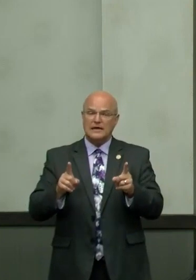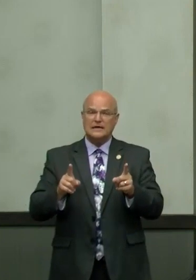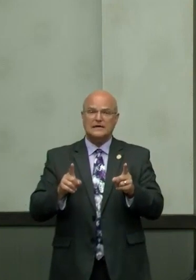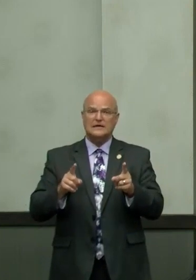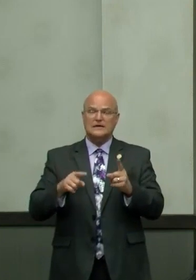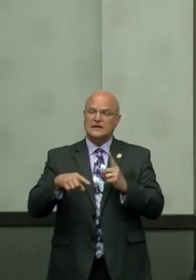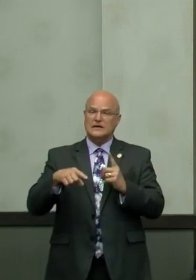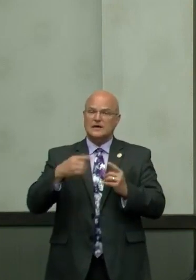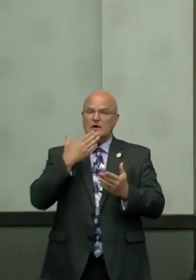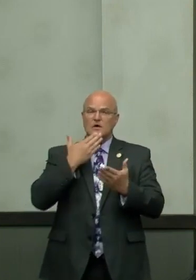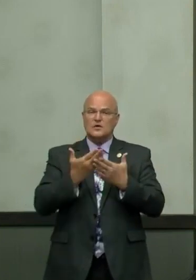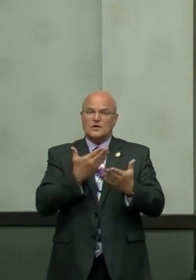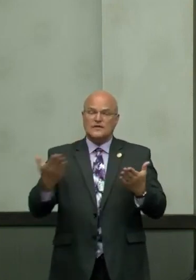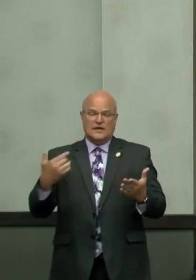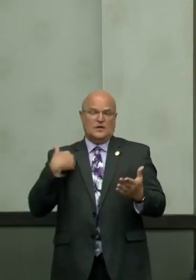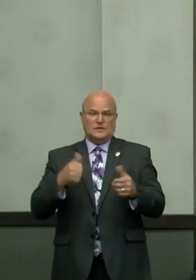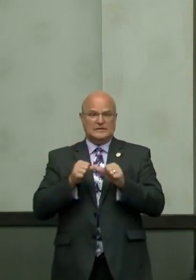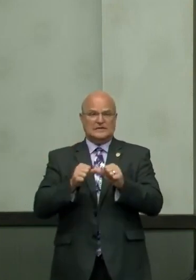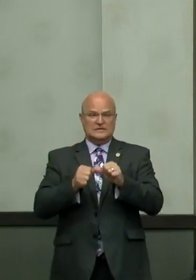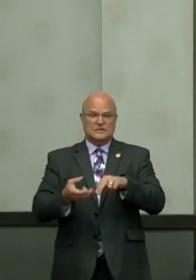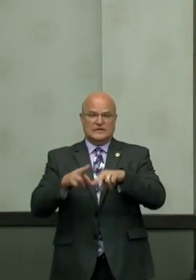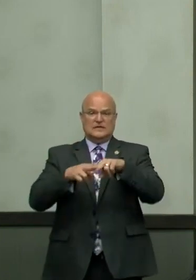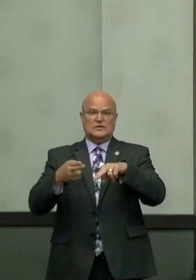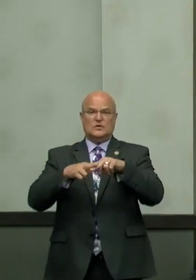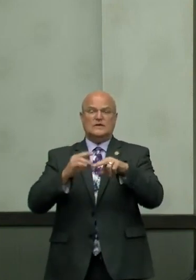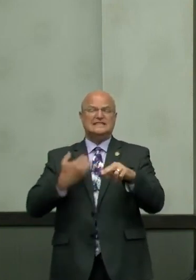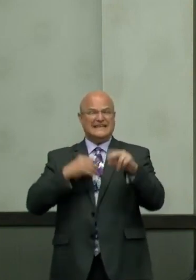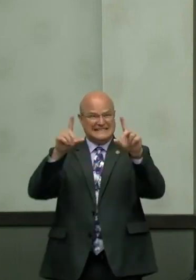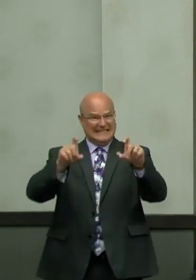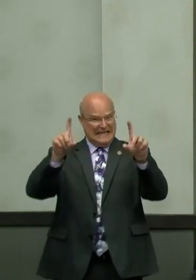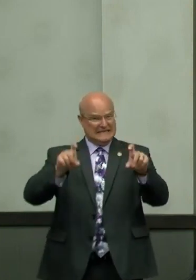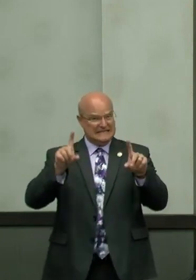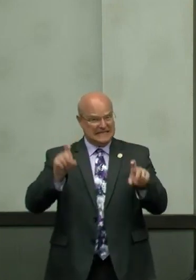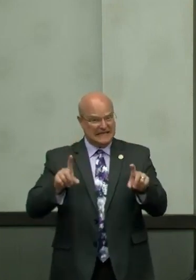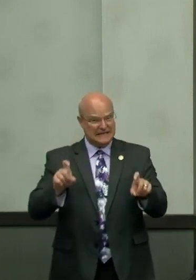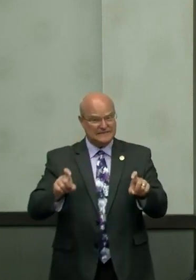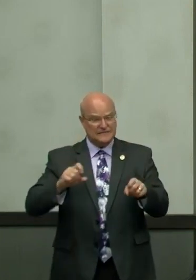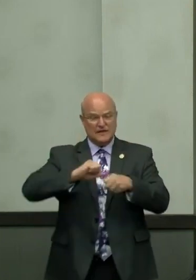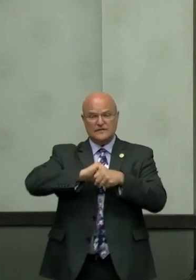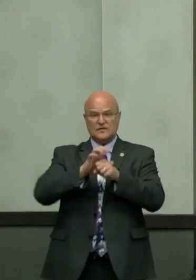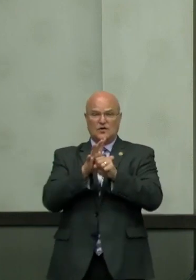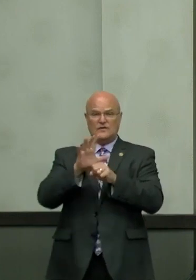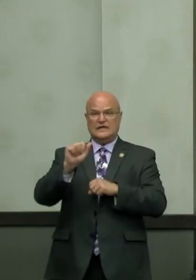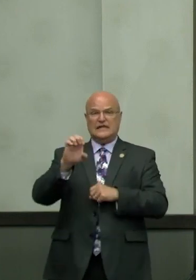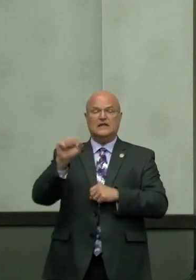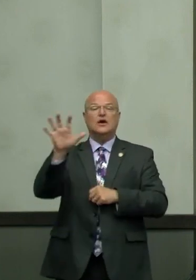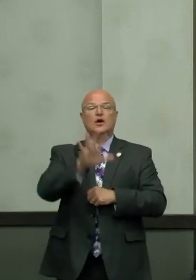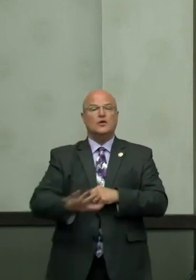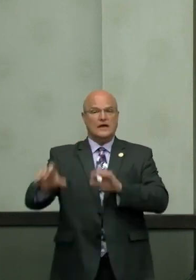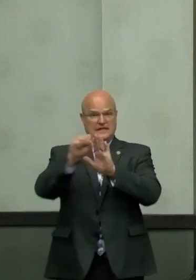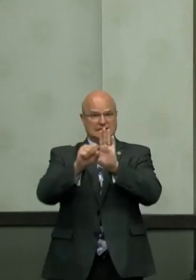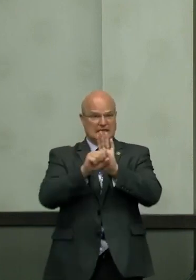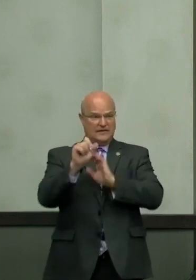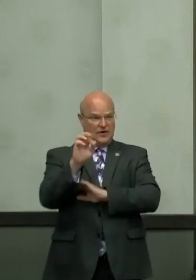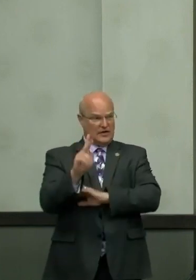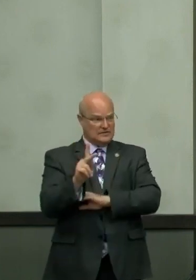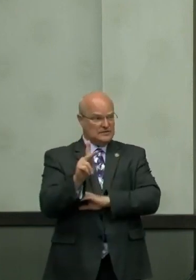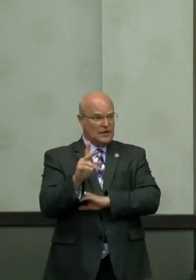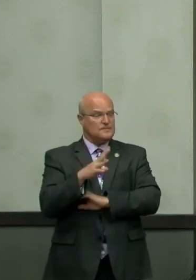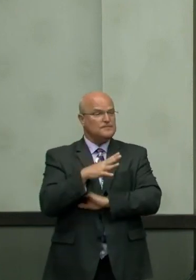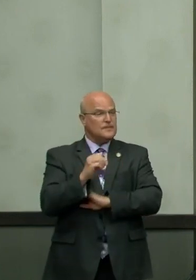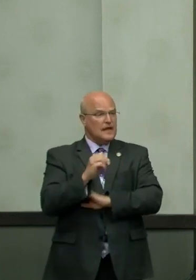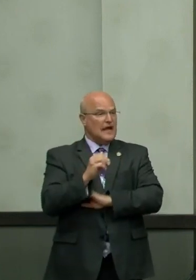that we are continuing to increase our testing of COVID cases around the state of Arkansas.